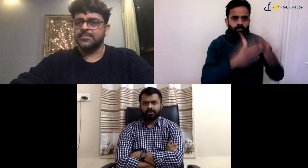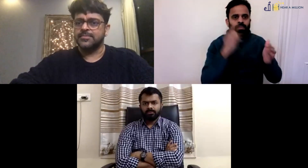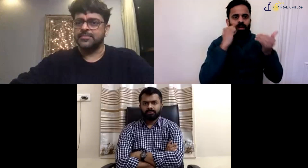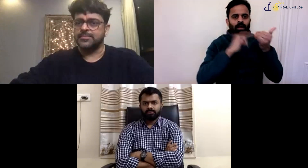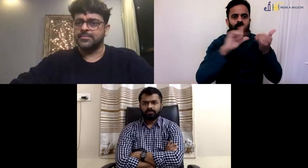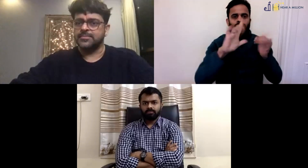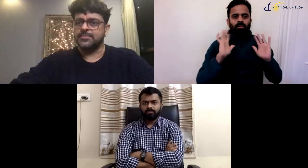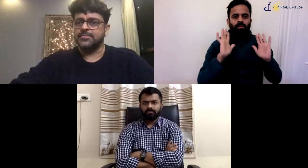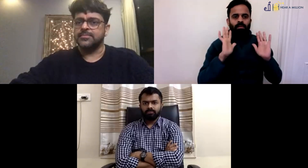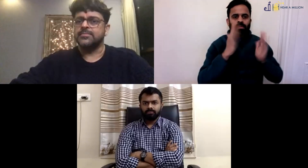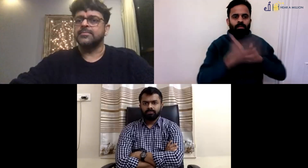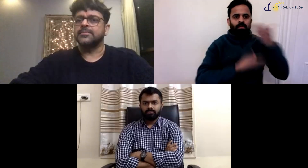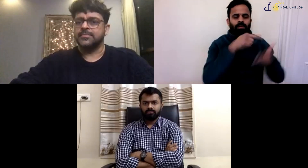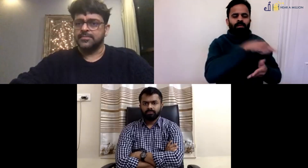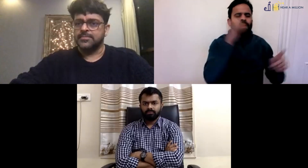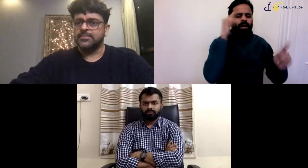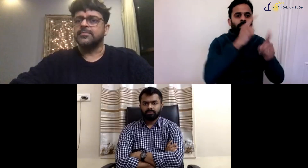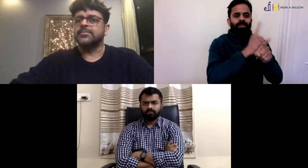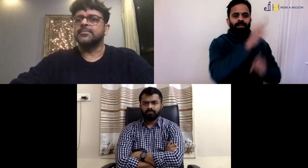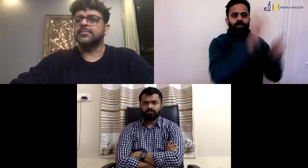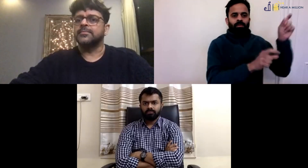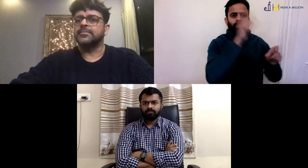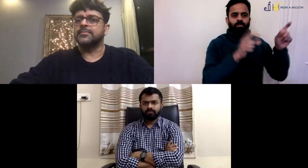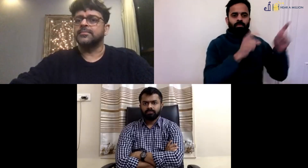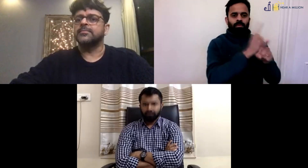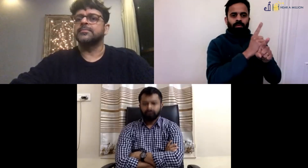NIHH course was just focused on